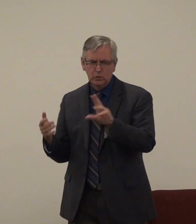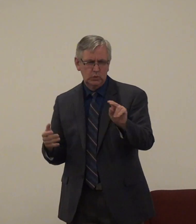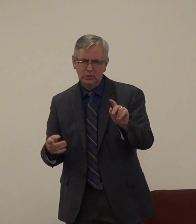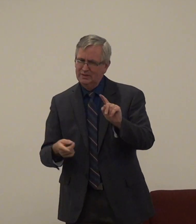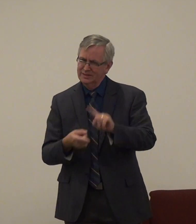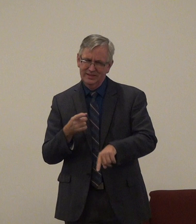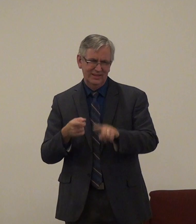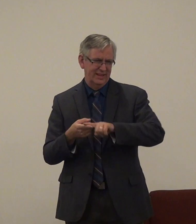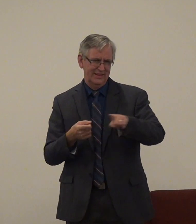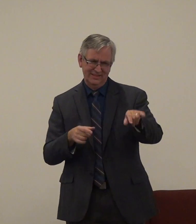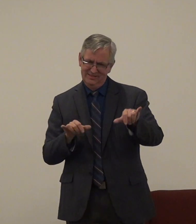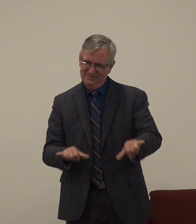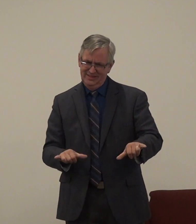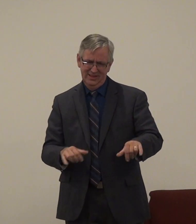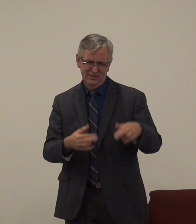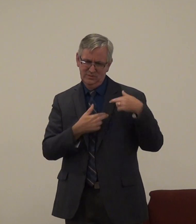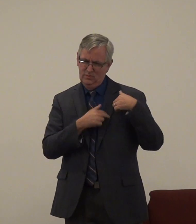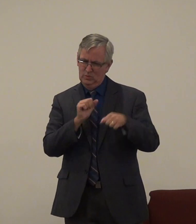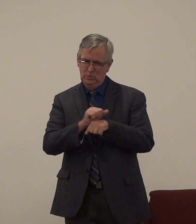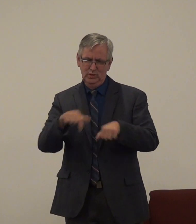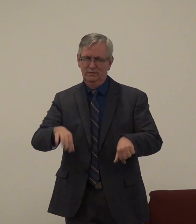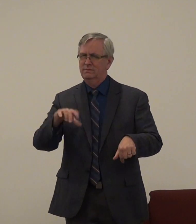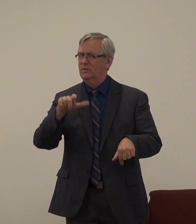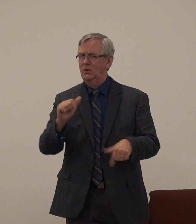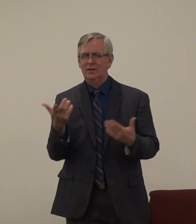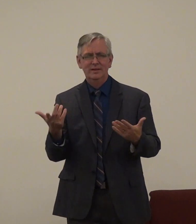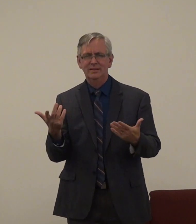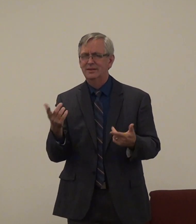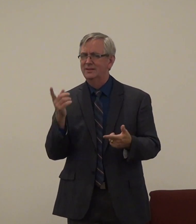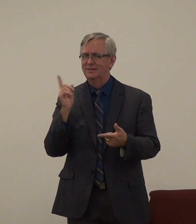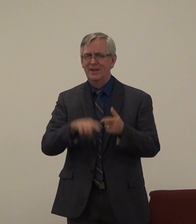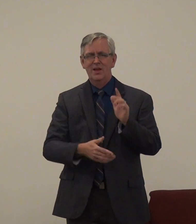to our senior pastor and he said, no, you've got to be here in Florida.